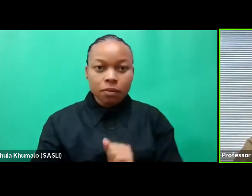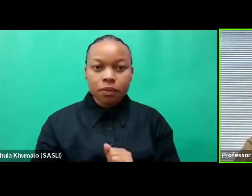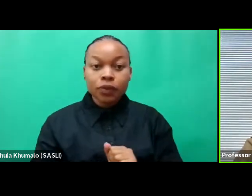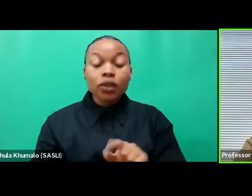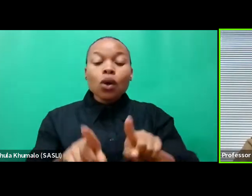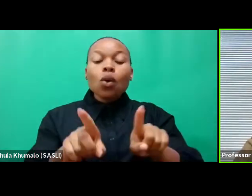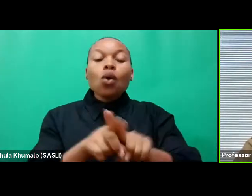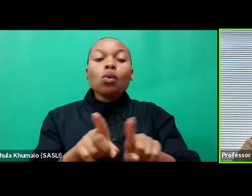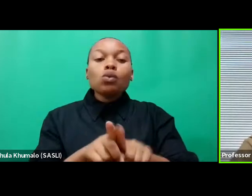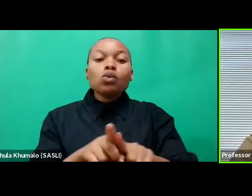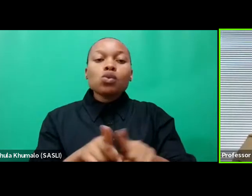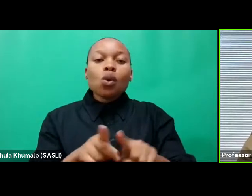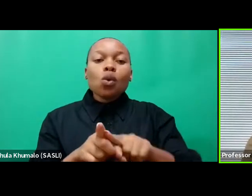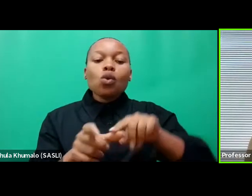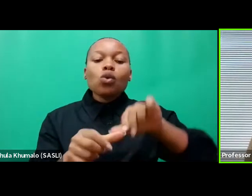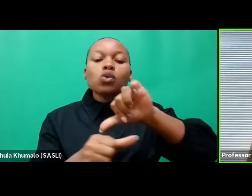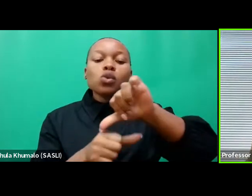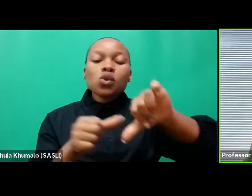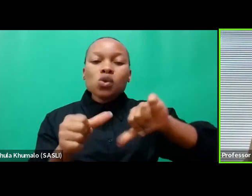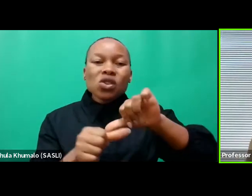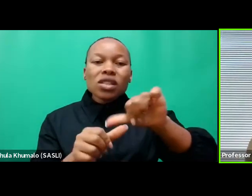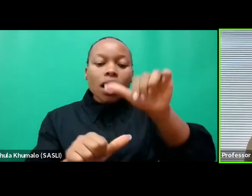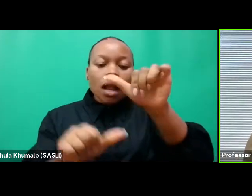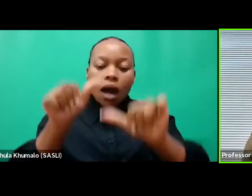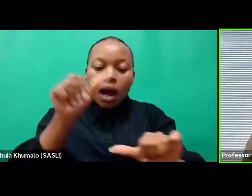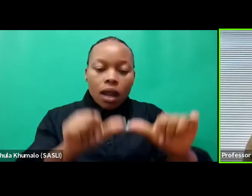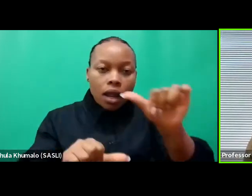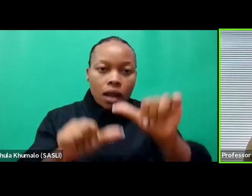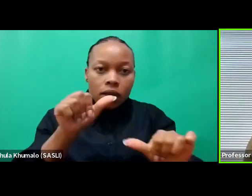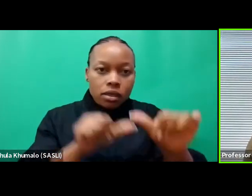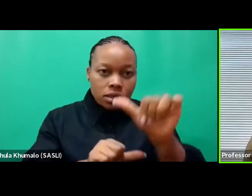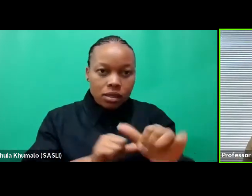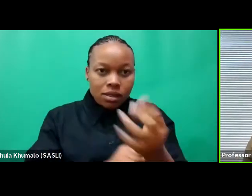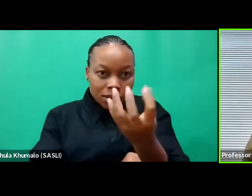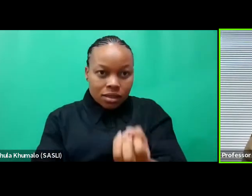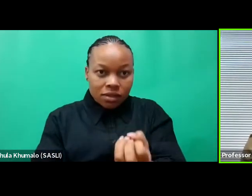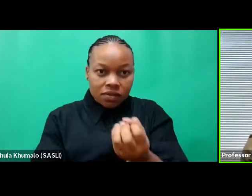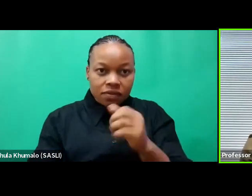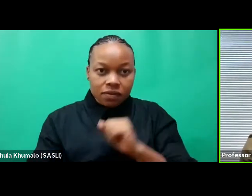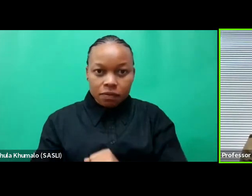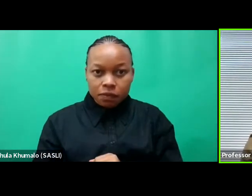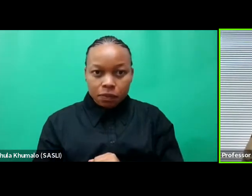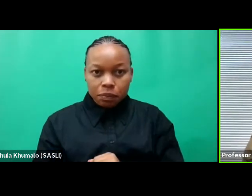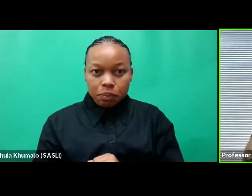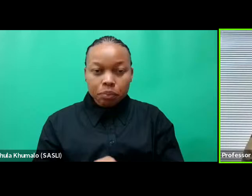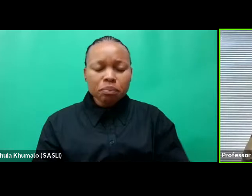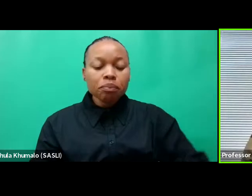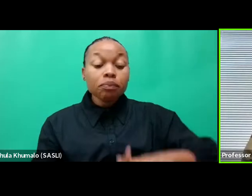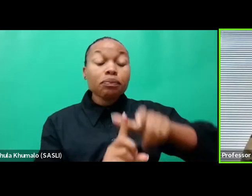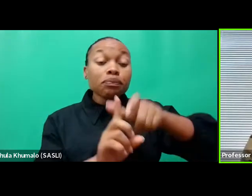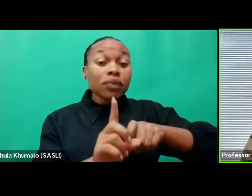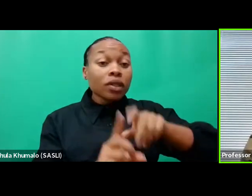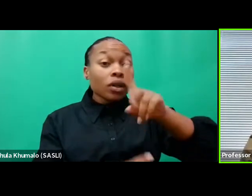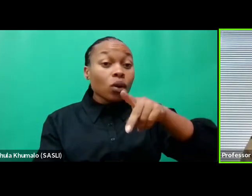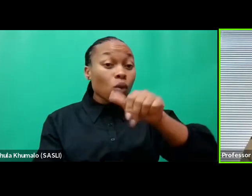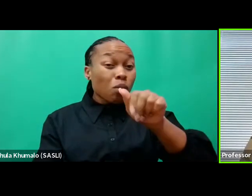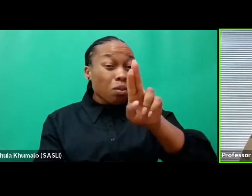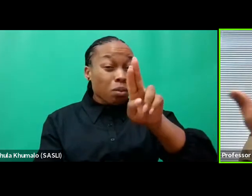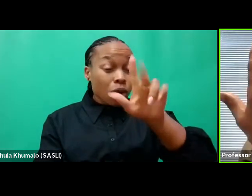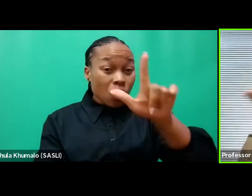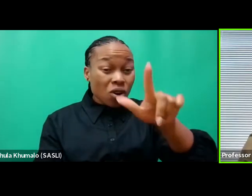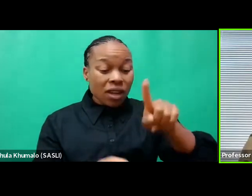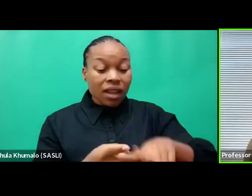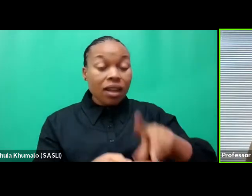education. But if you look at what Paul Willis had to say, and what Diane Ray had to say, and what Pierre Bourdieu had to